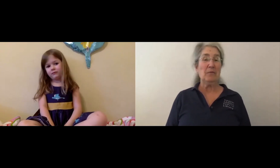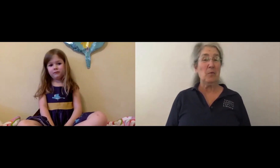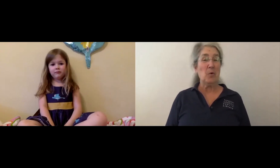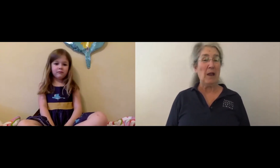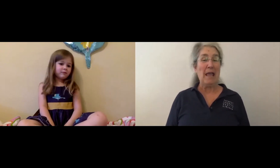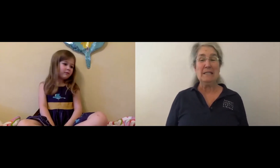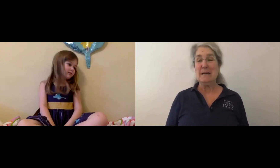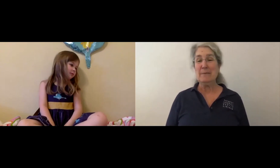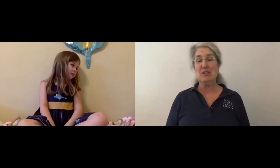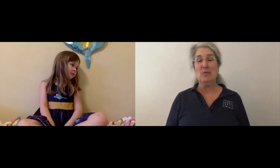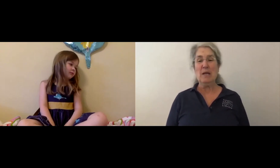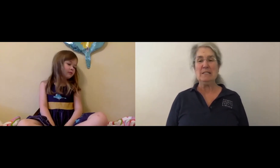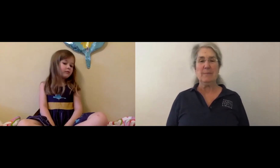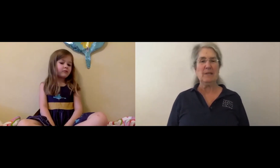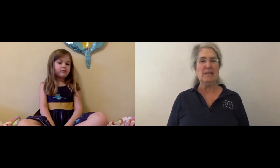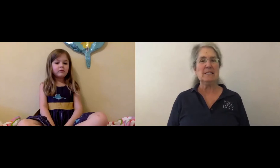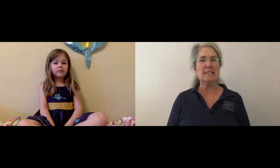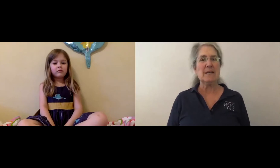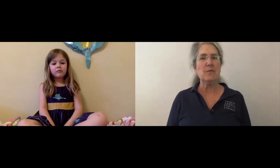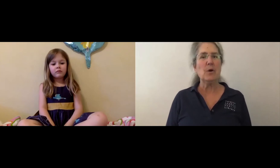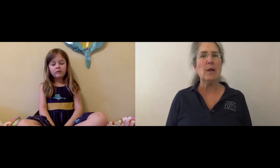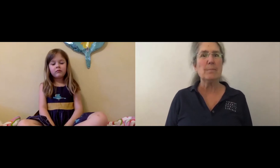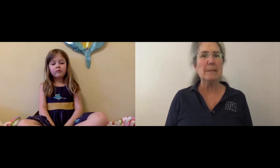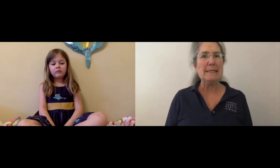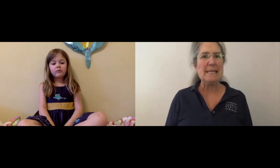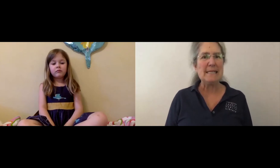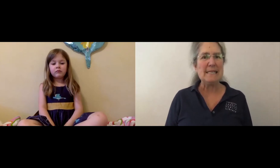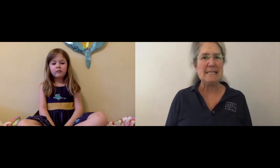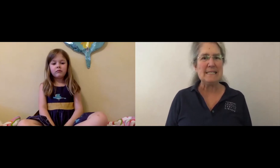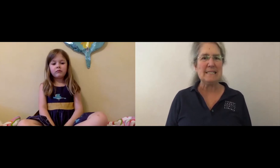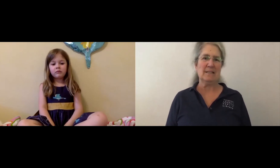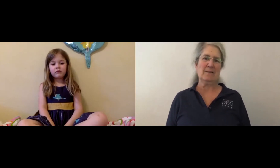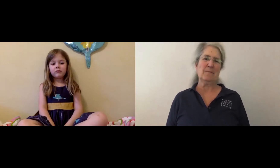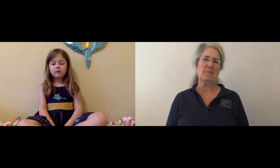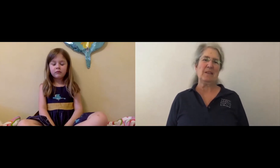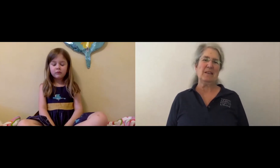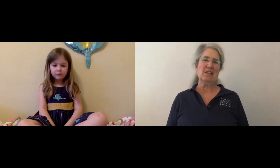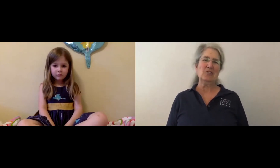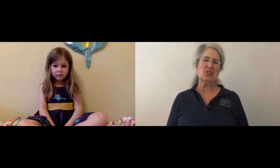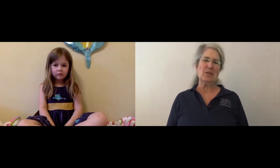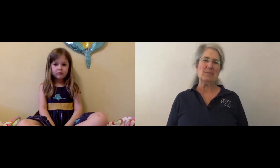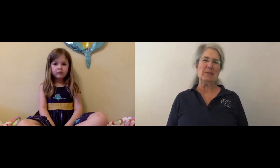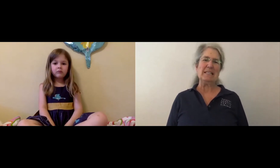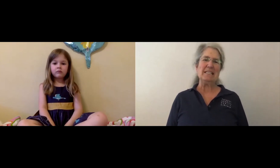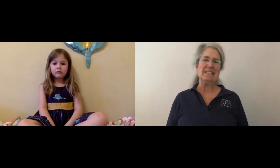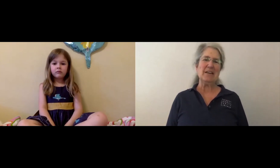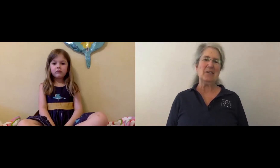for any time a child wants something is the sign for please. Can you show us please,